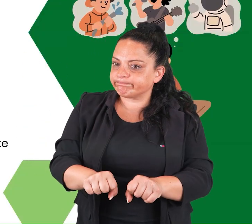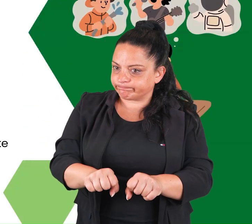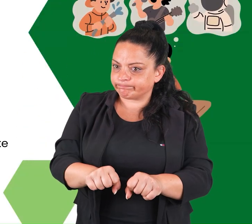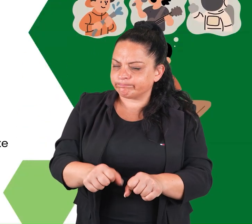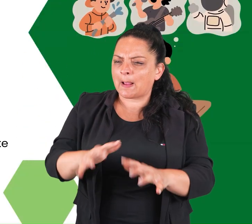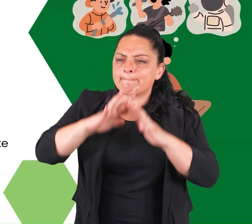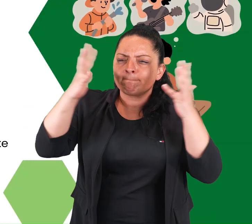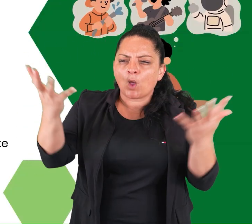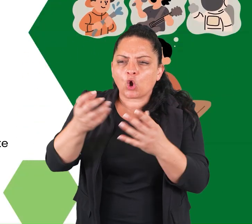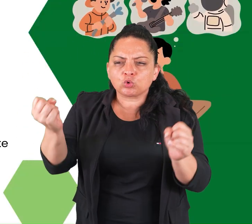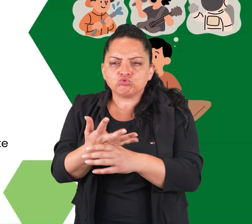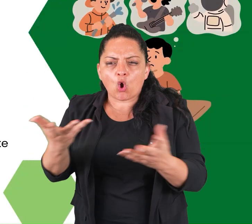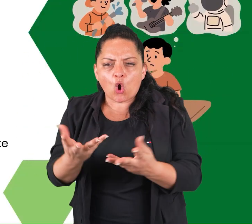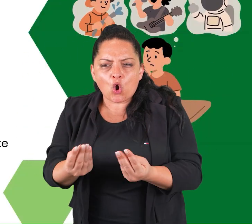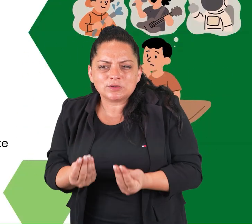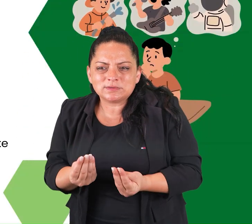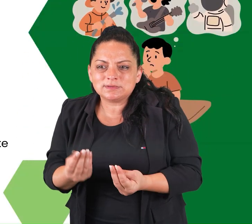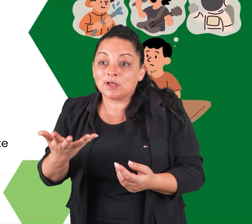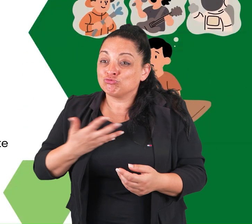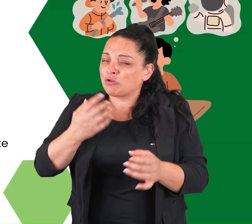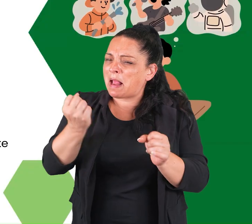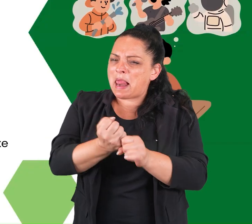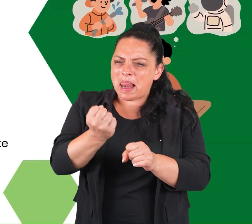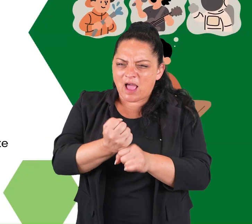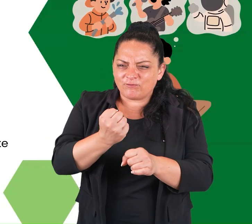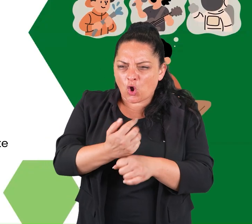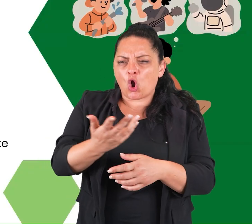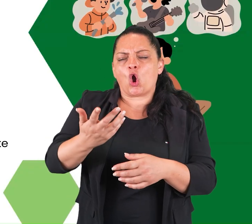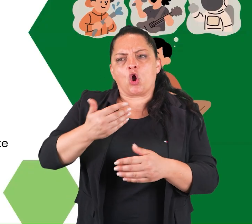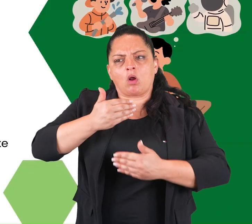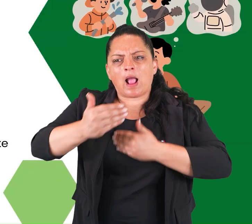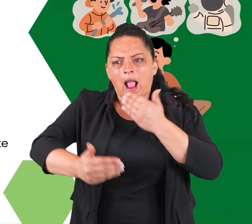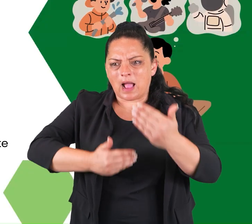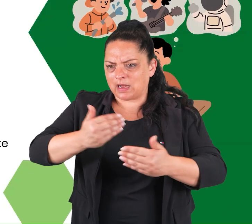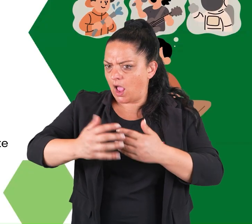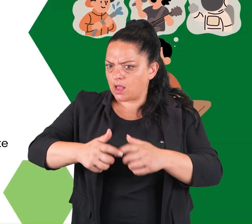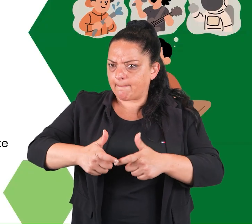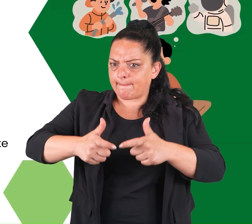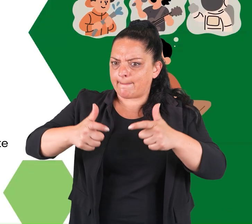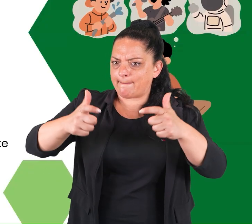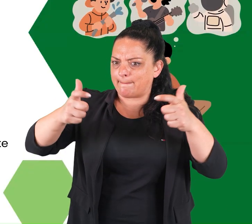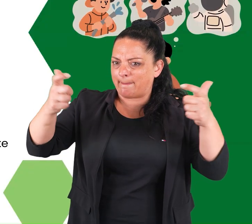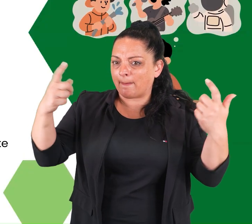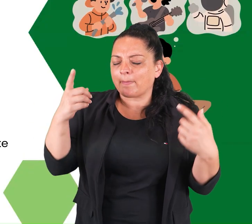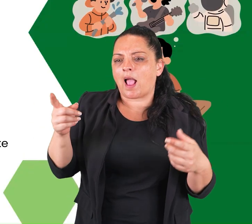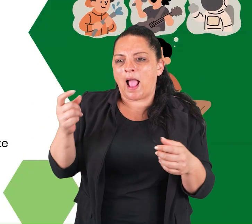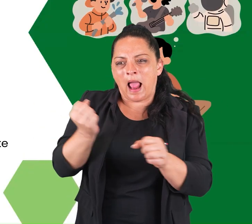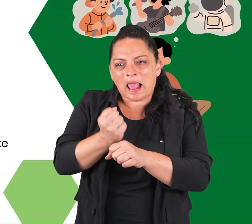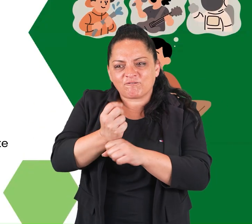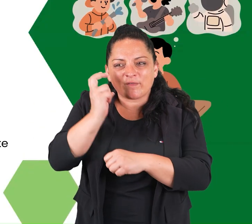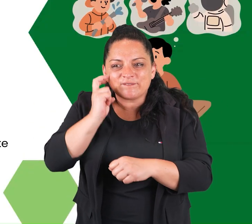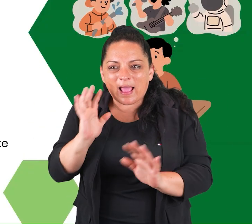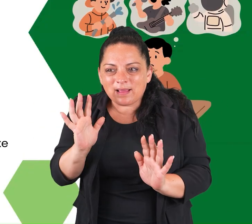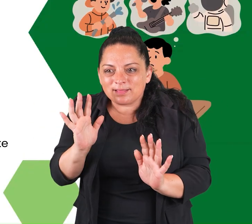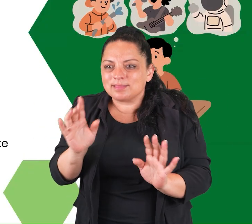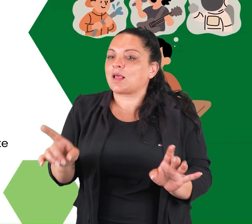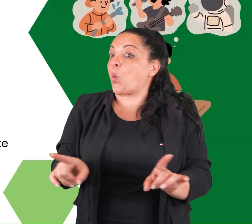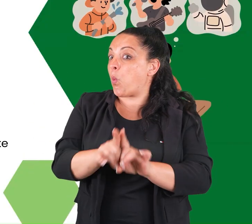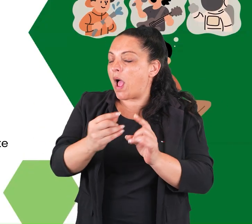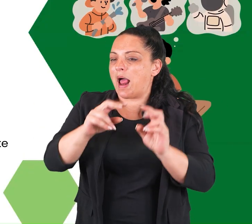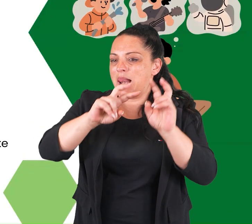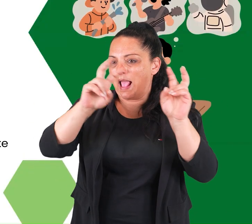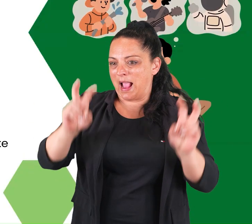Because of what is happening to the world, there are many professions and careers that are growing fast in